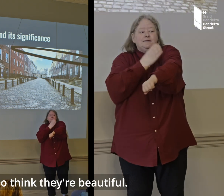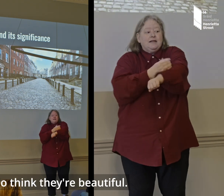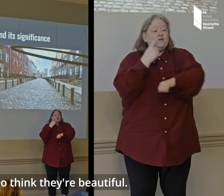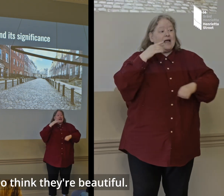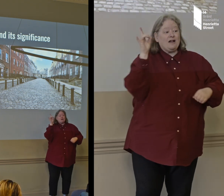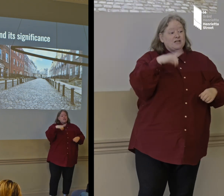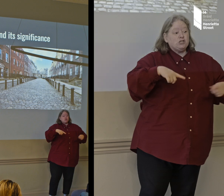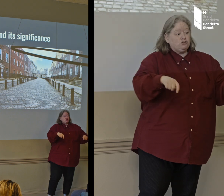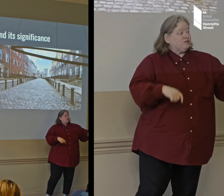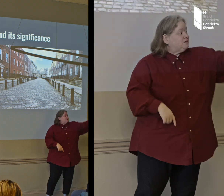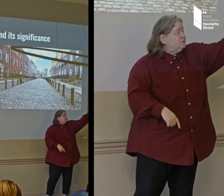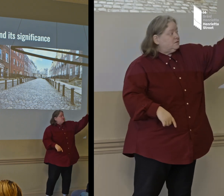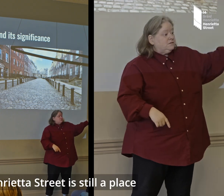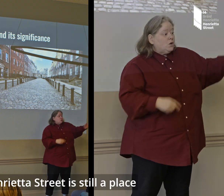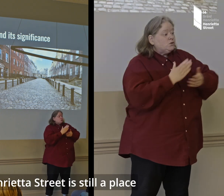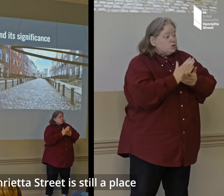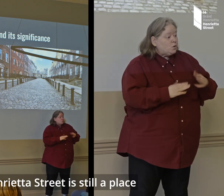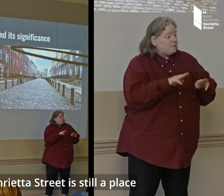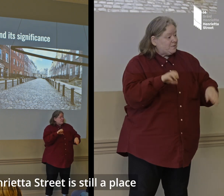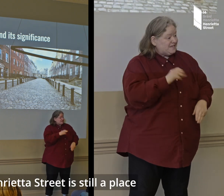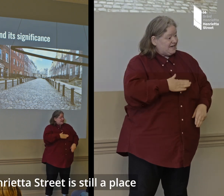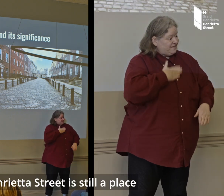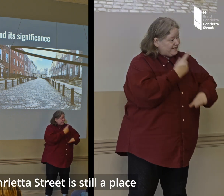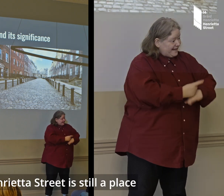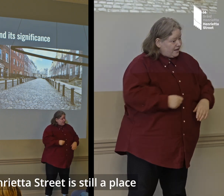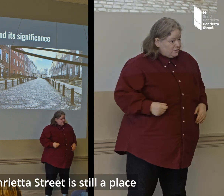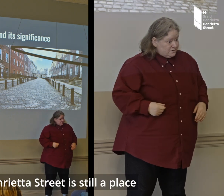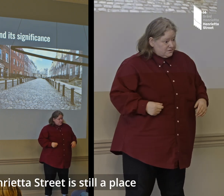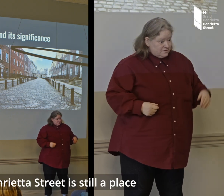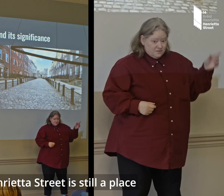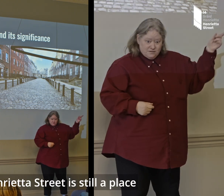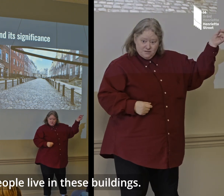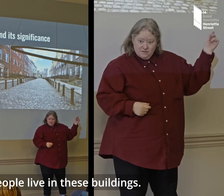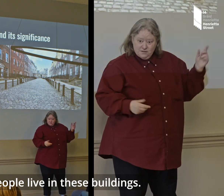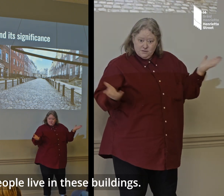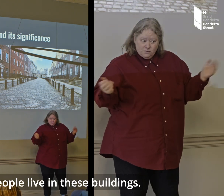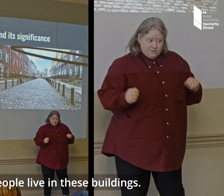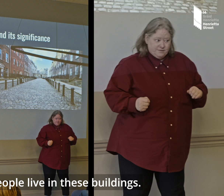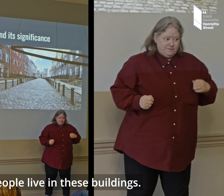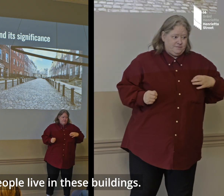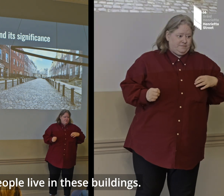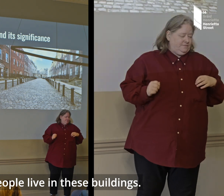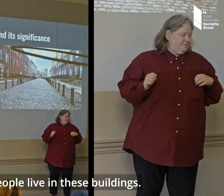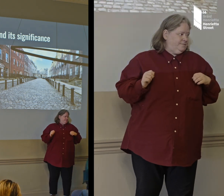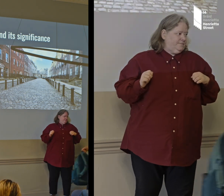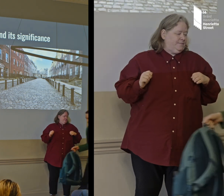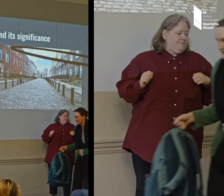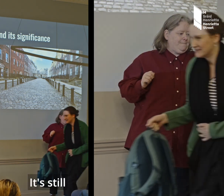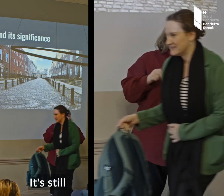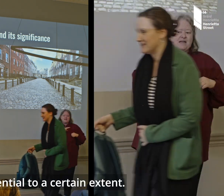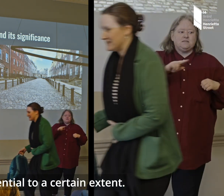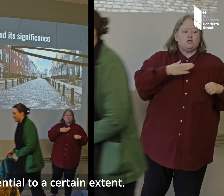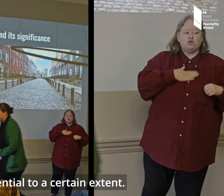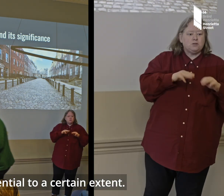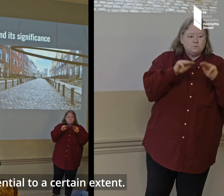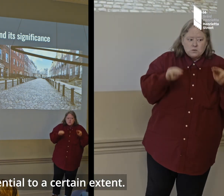think they're beautiful. And Henrietta Street is still a place where people live in these buildings. It's